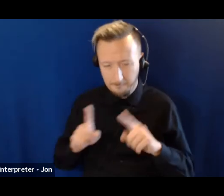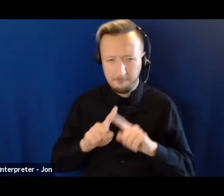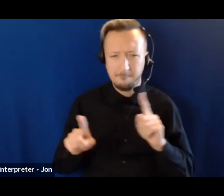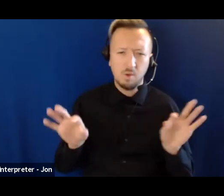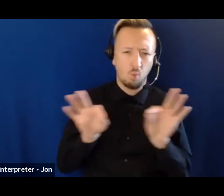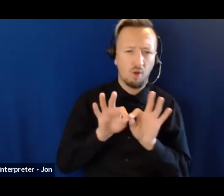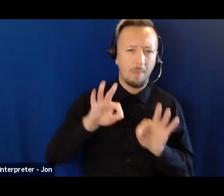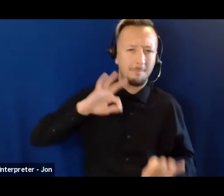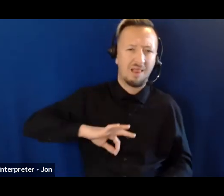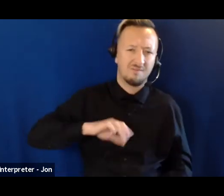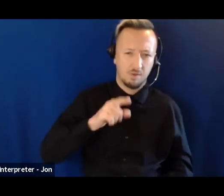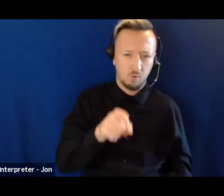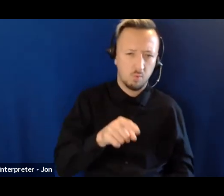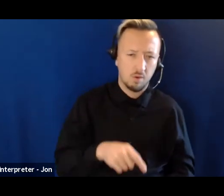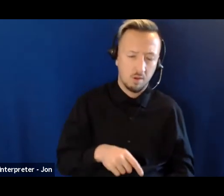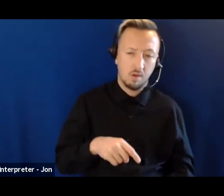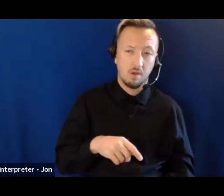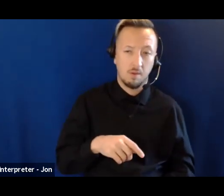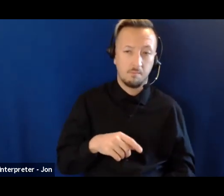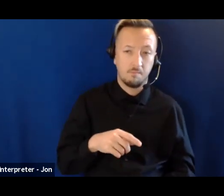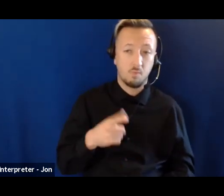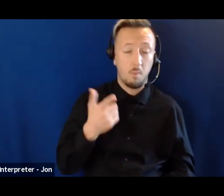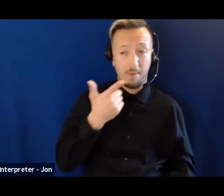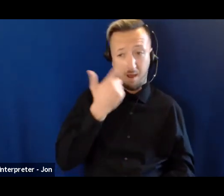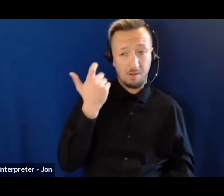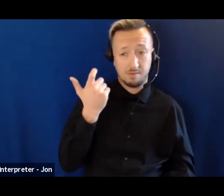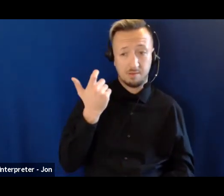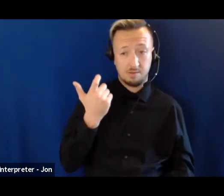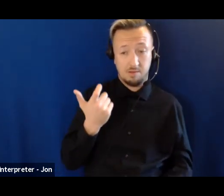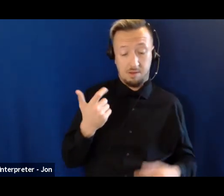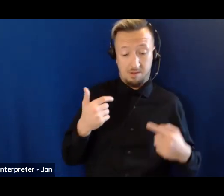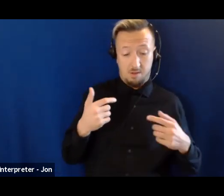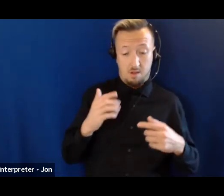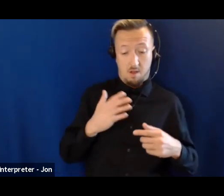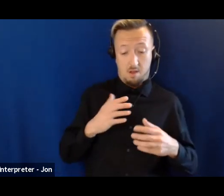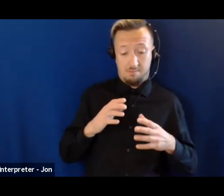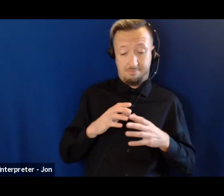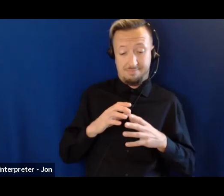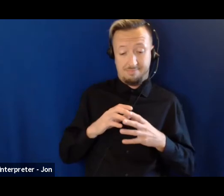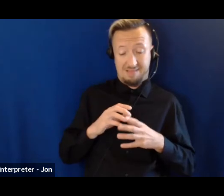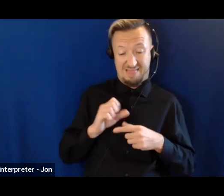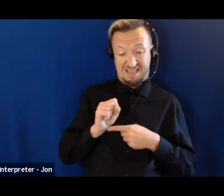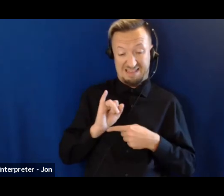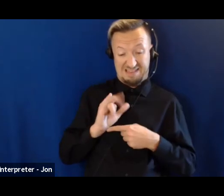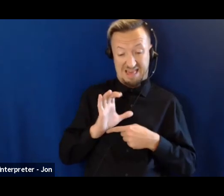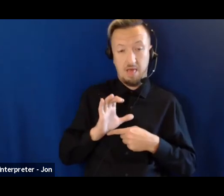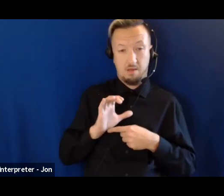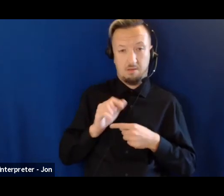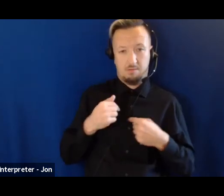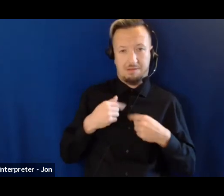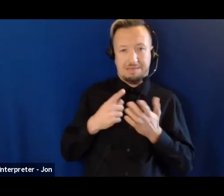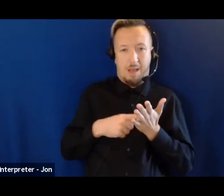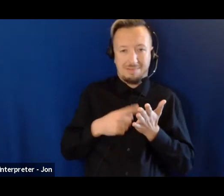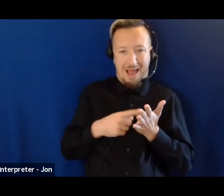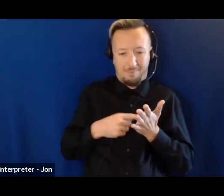benefit you. Because there are things that we do as SILC sometimes that we probably shouldn't be doing. If you look at the